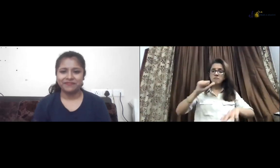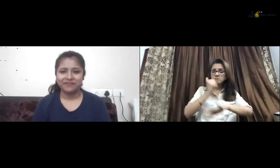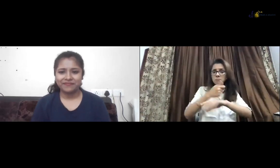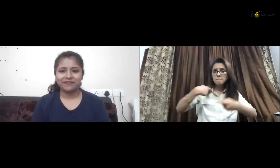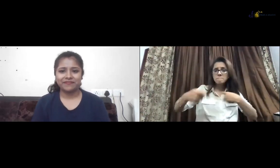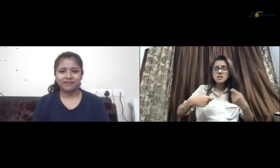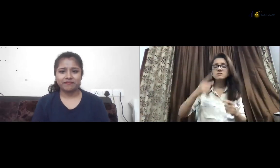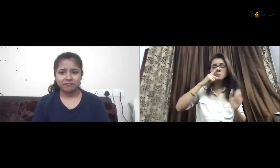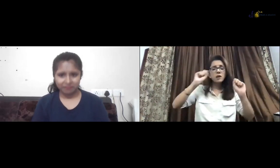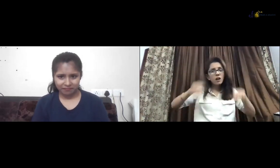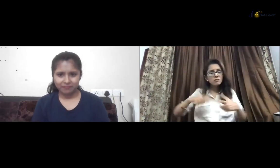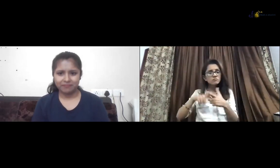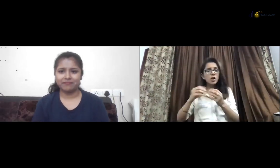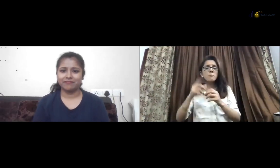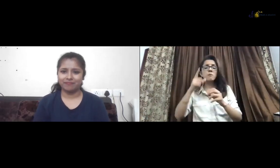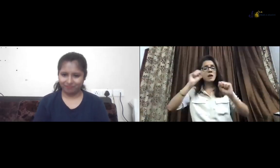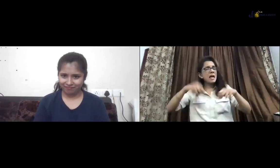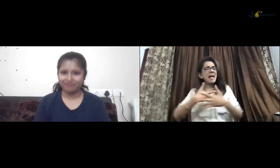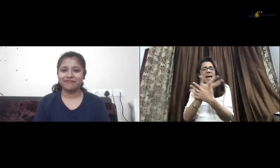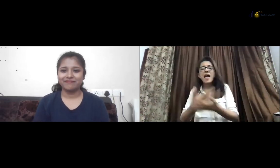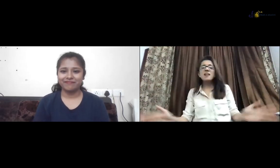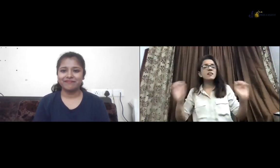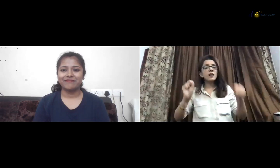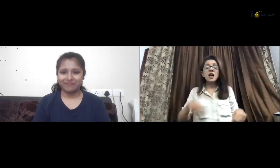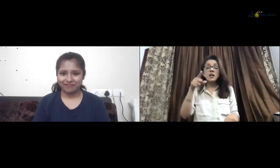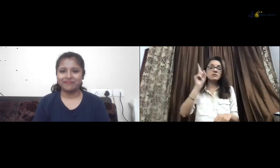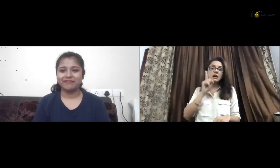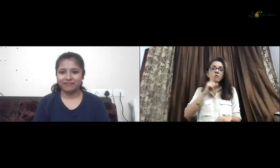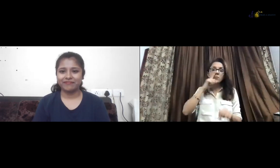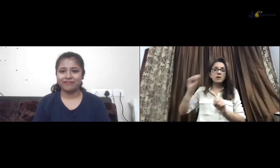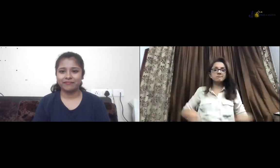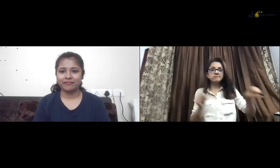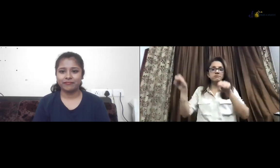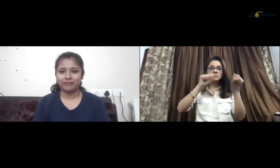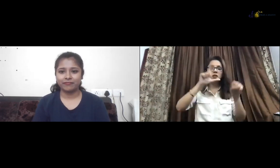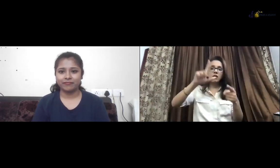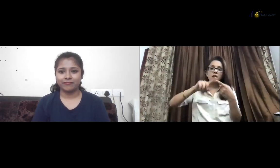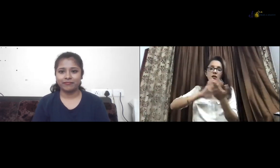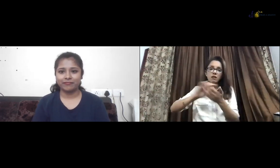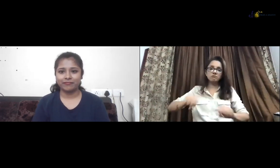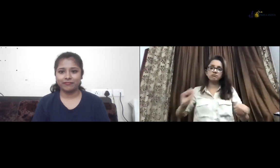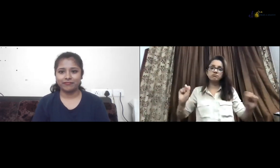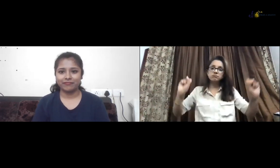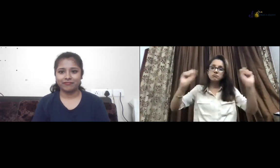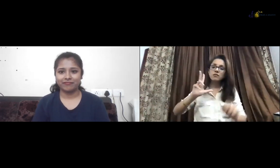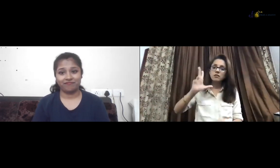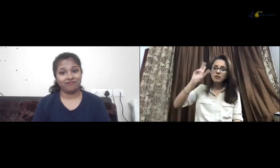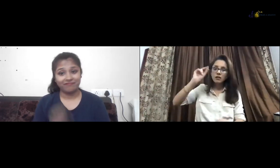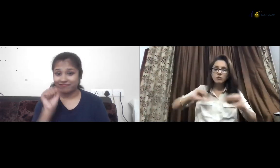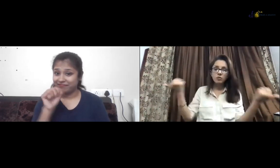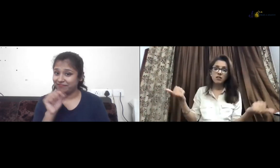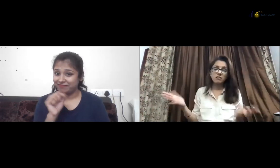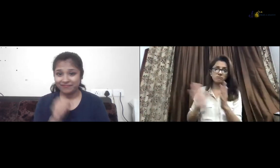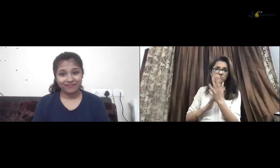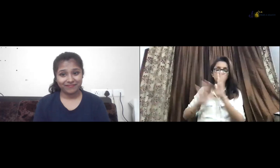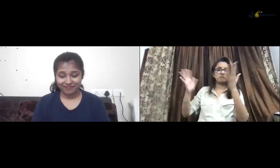right? Female can set up their own business. They can work in any areas. We have